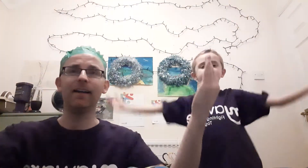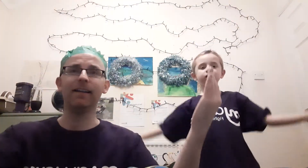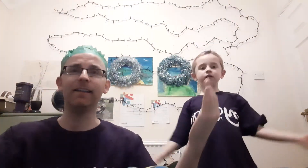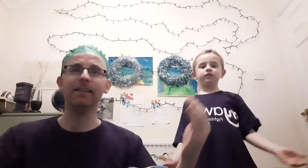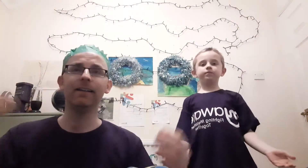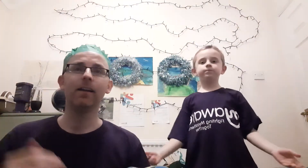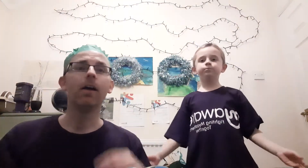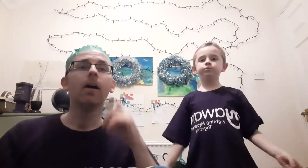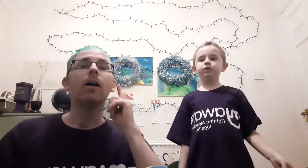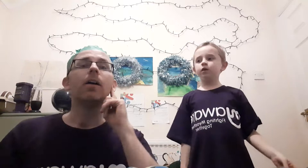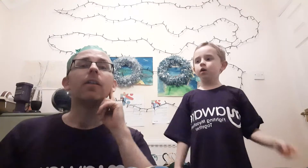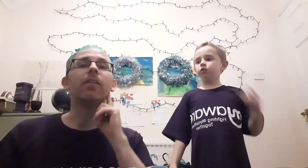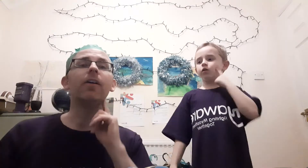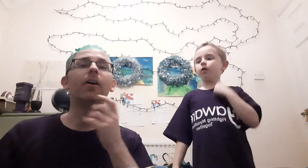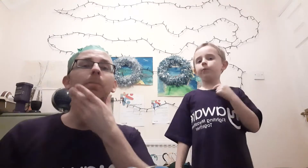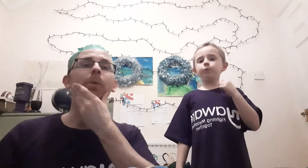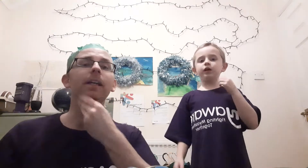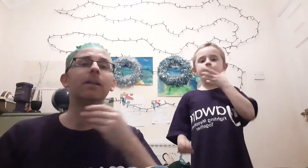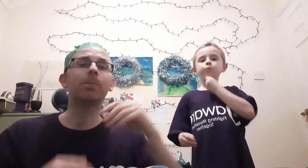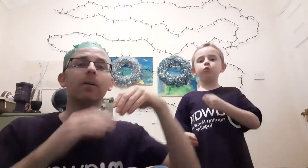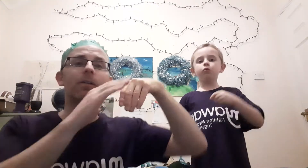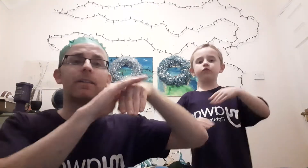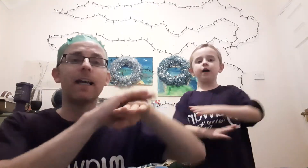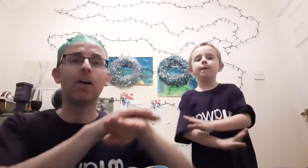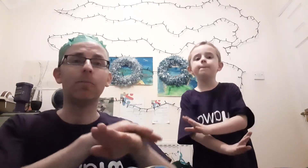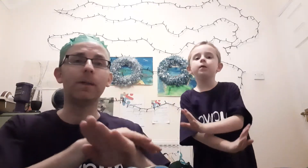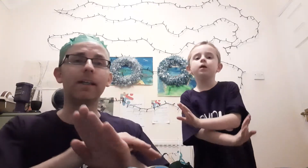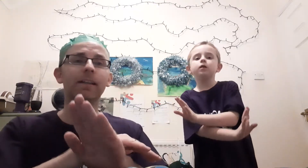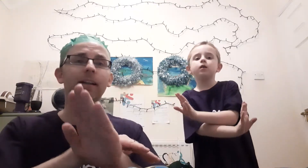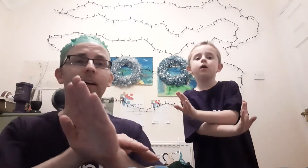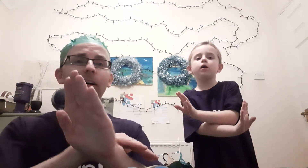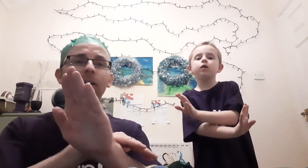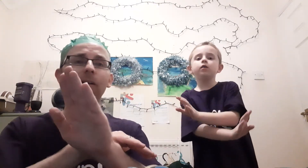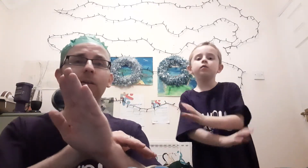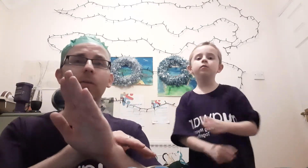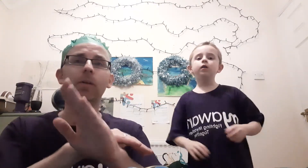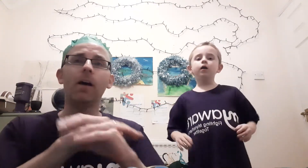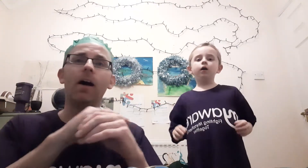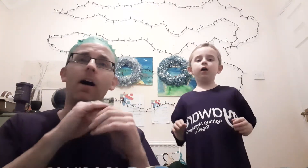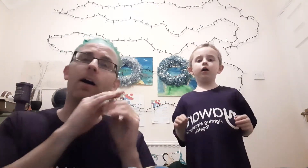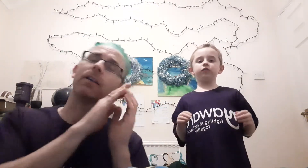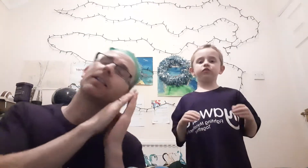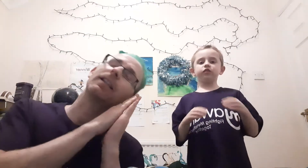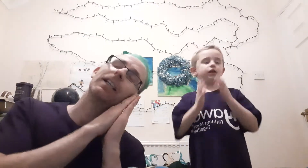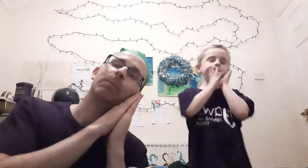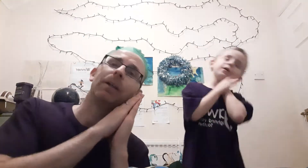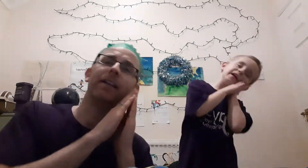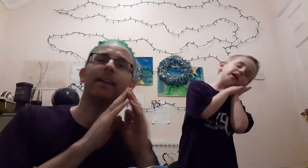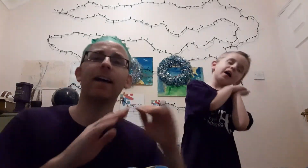sky. The people down below are sleeping as